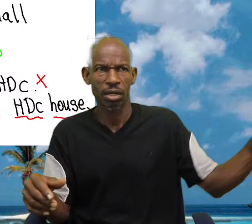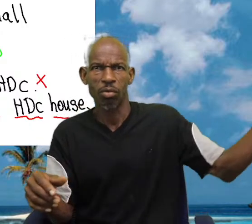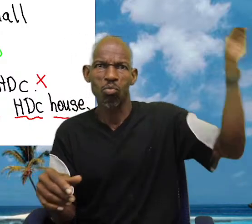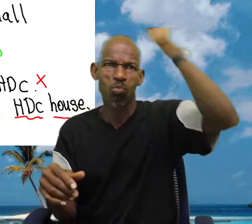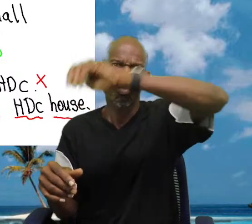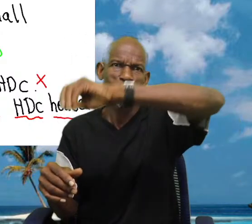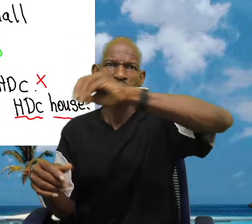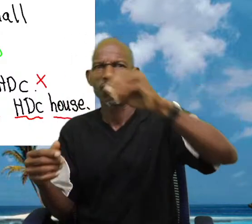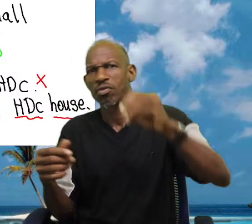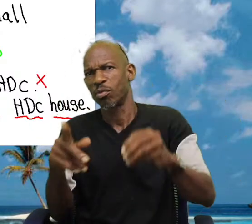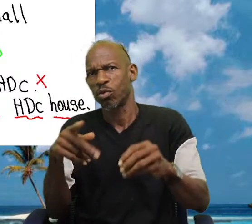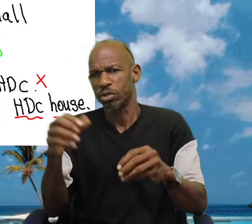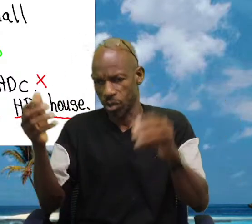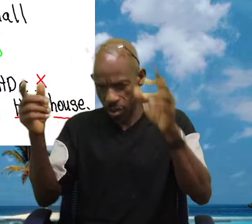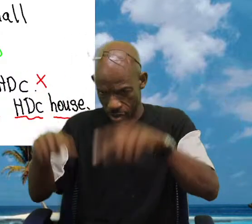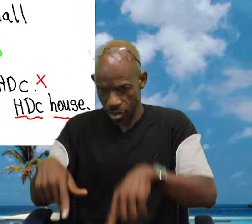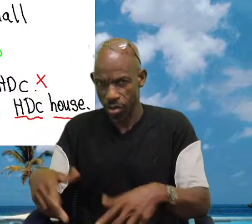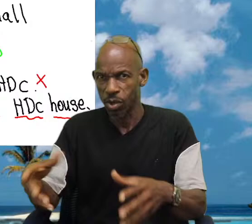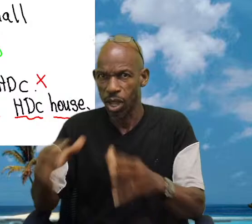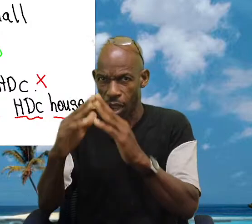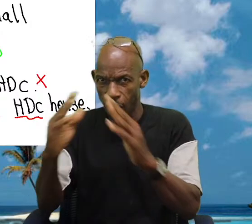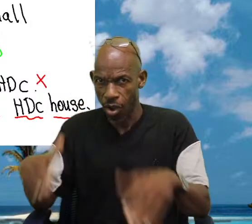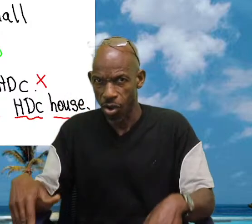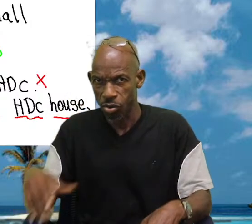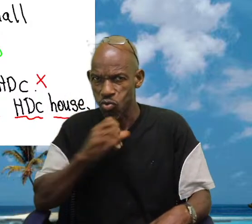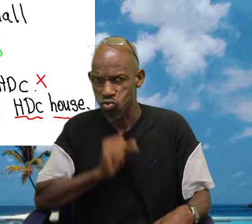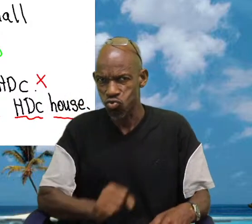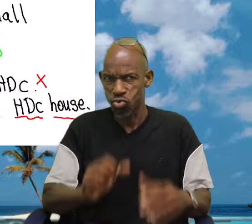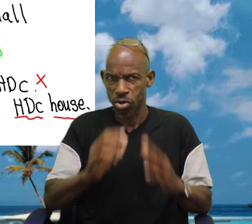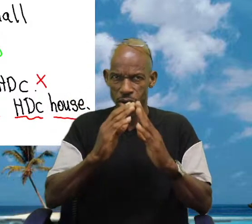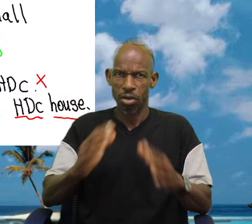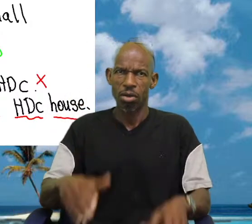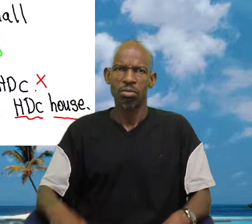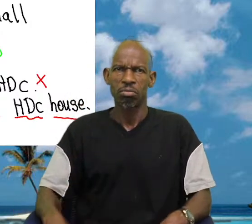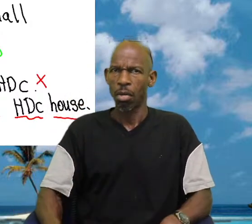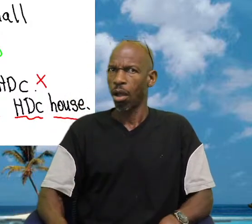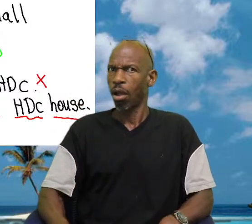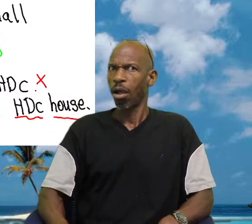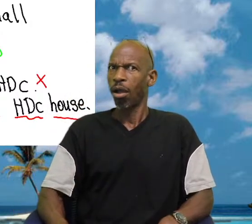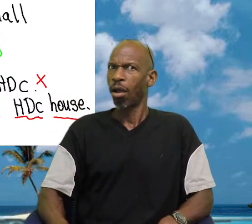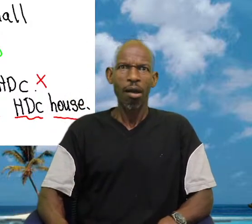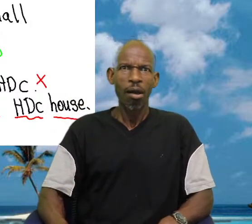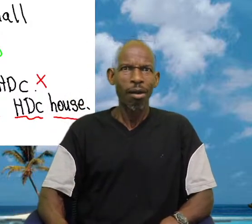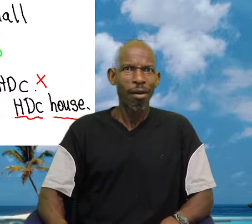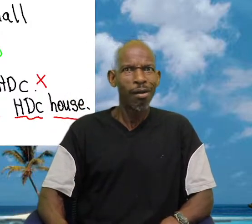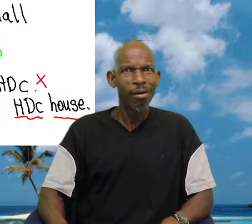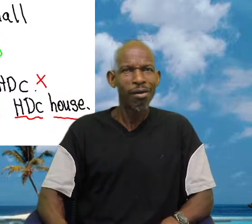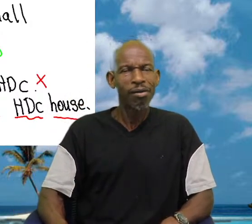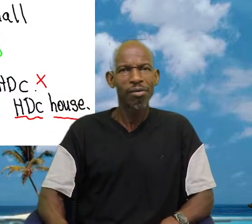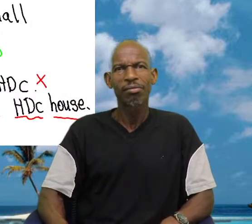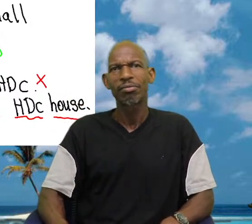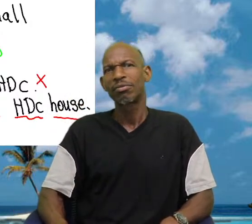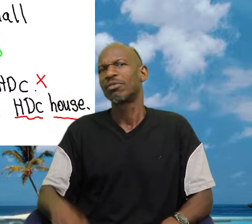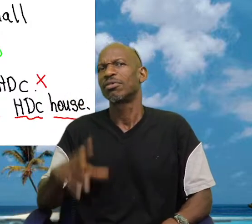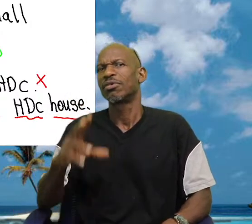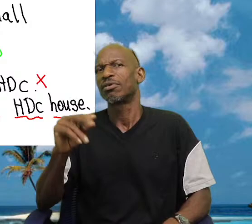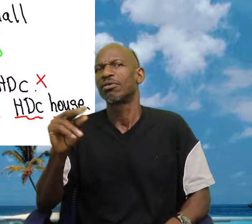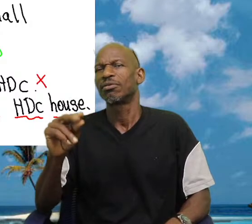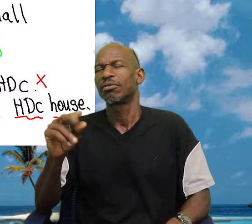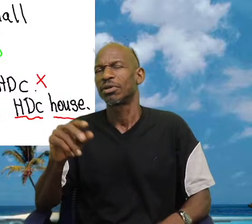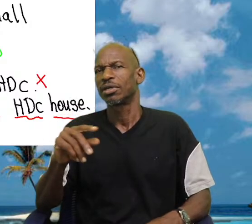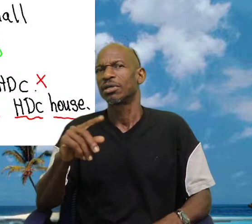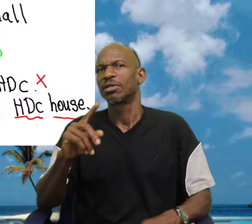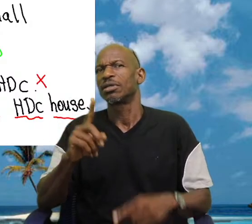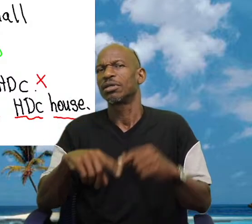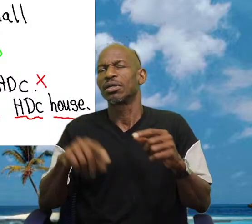of Spain, and it is in this old small house right now. So that is what you are saying if you say